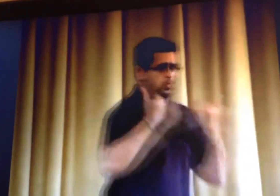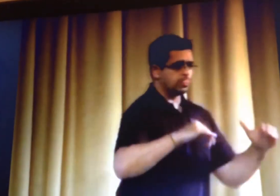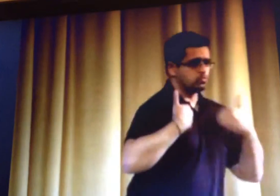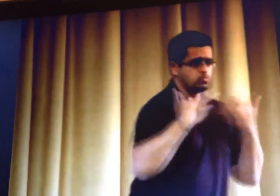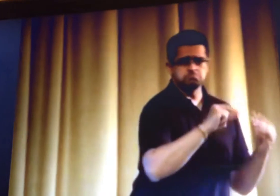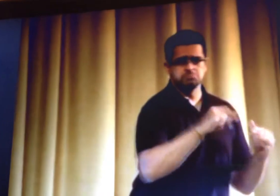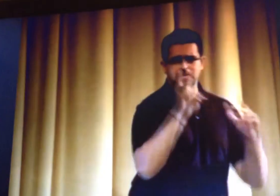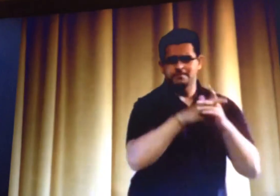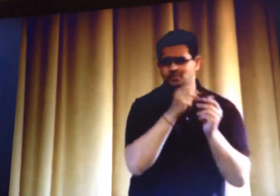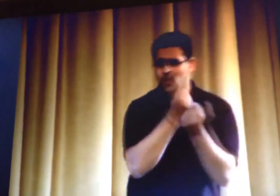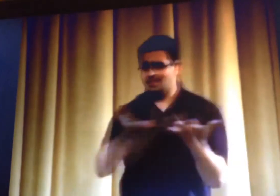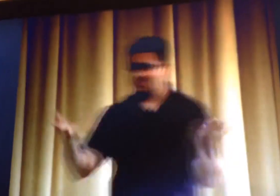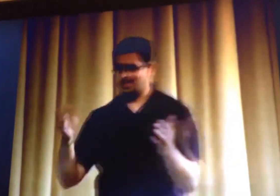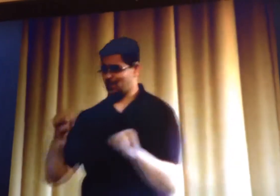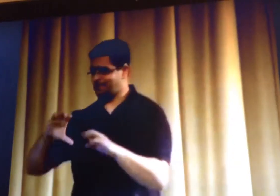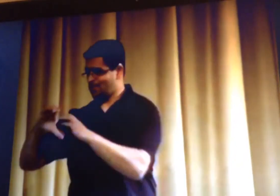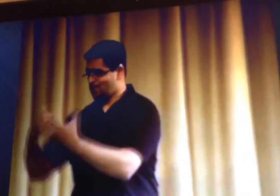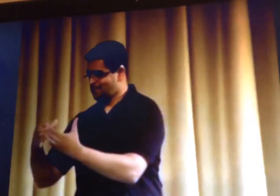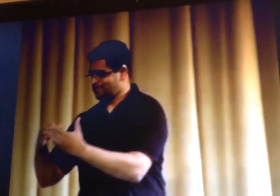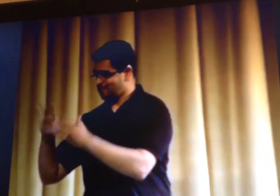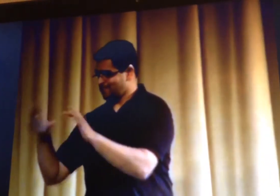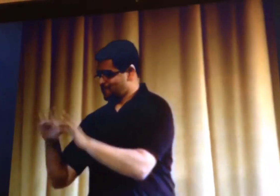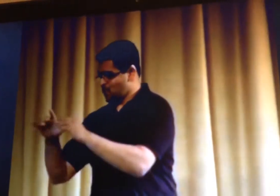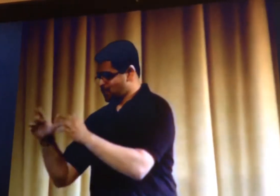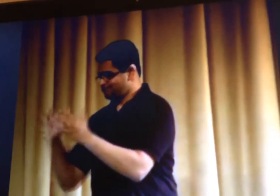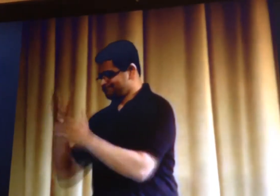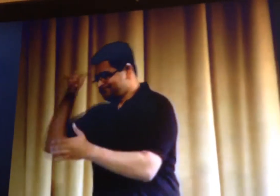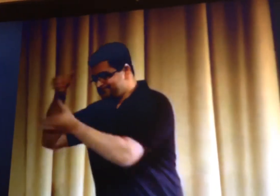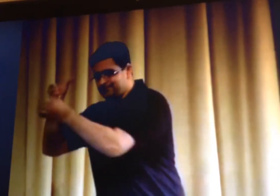Peer-to-peer is not an isolated thing. It can work anywhere.